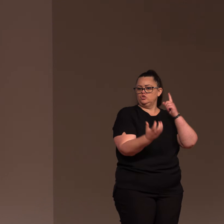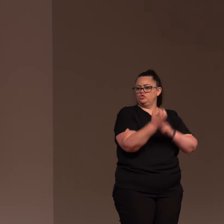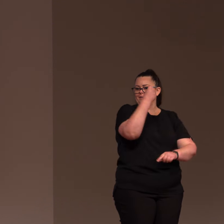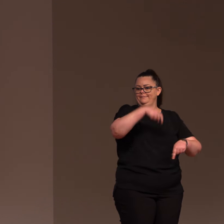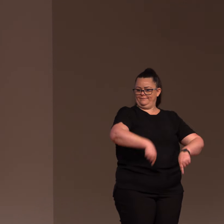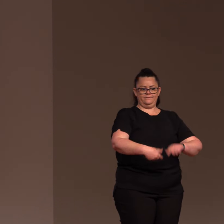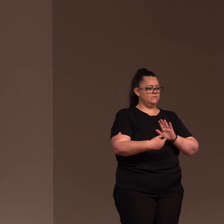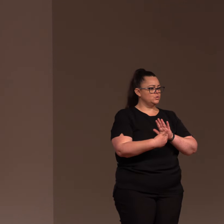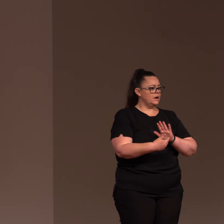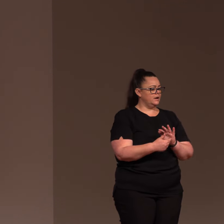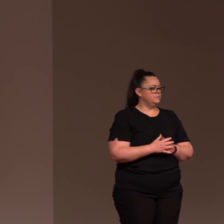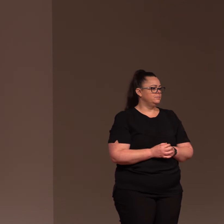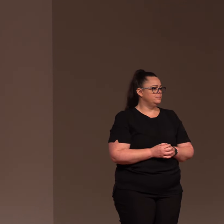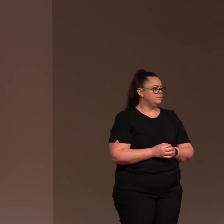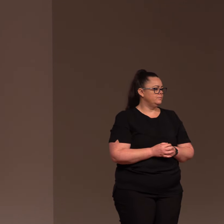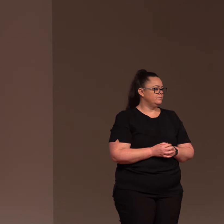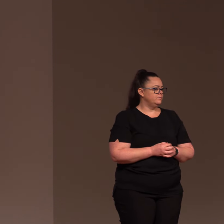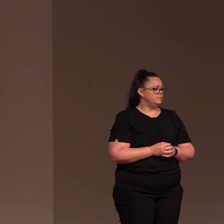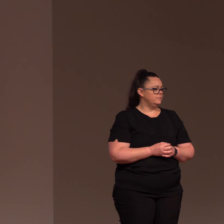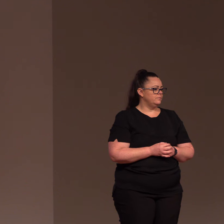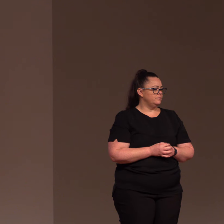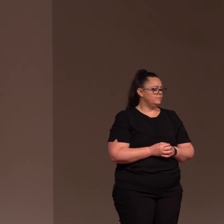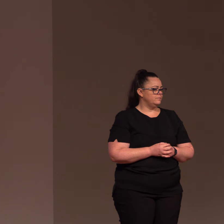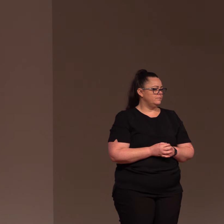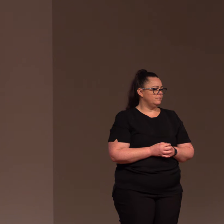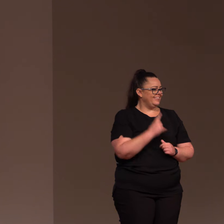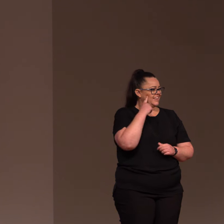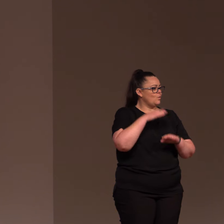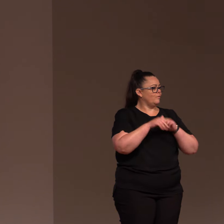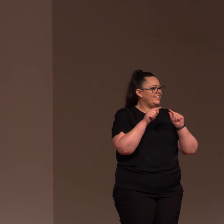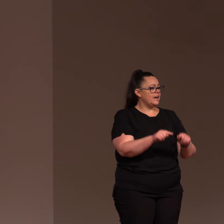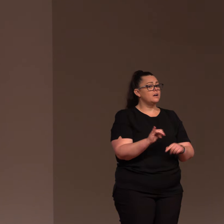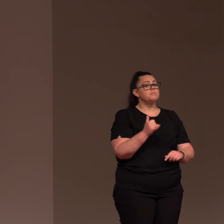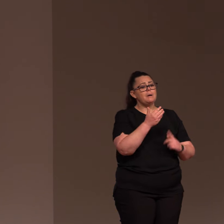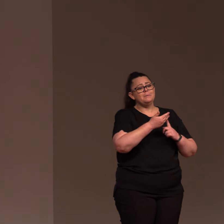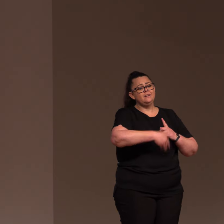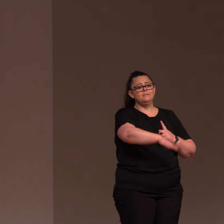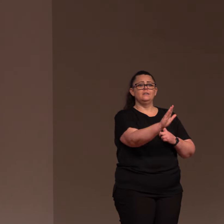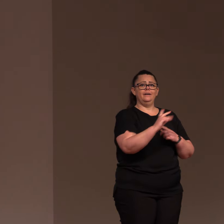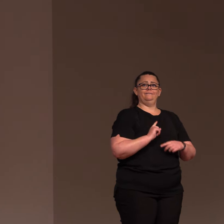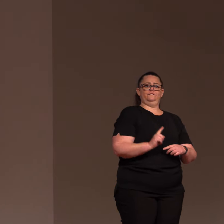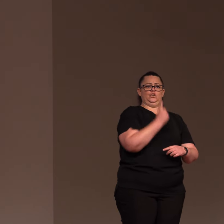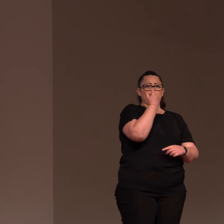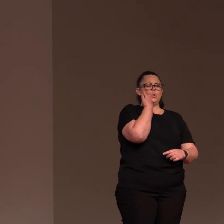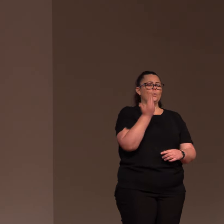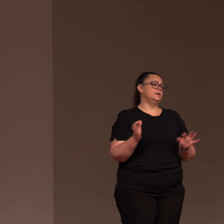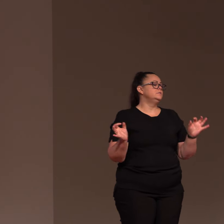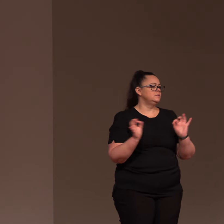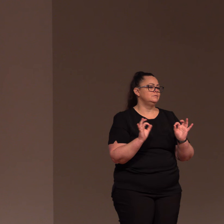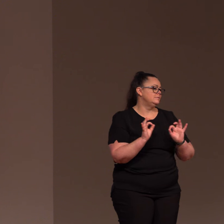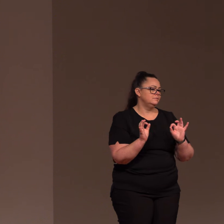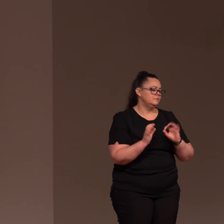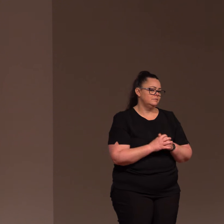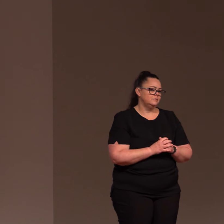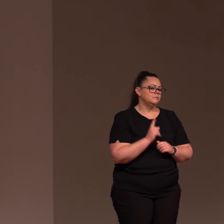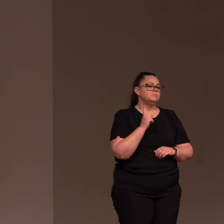that comes and goes. You might not always come first in everything you do. But the important thing